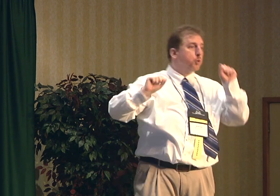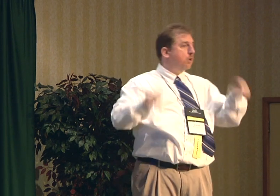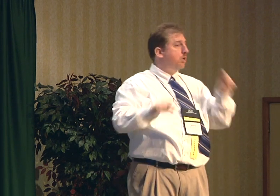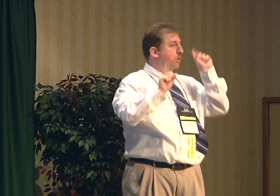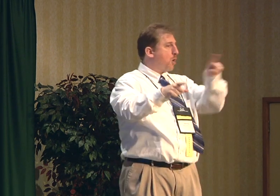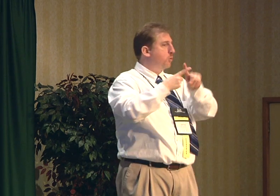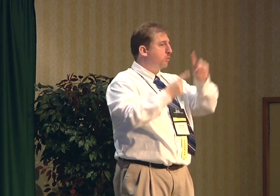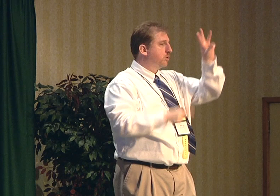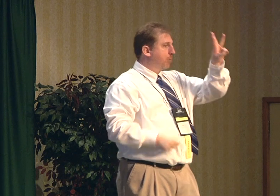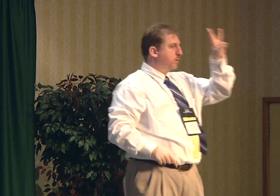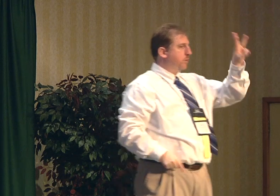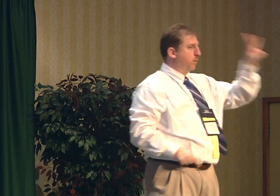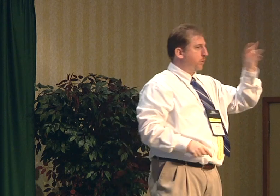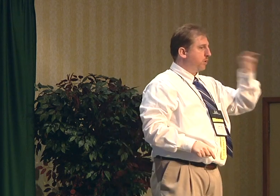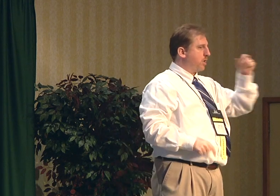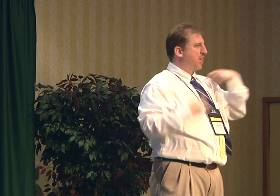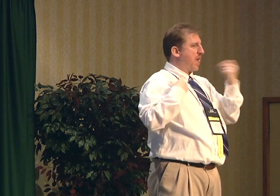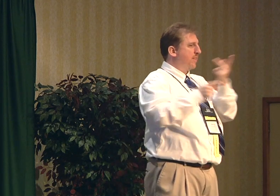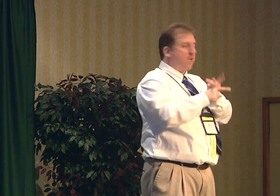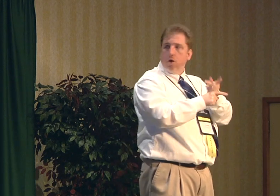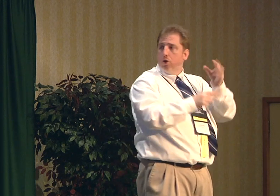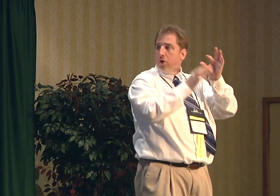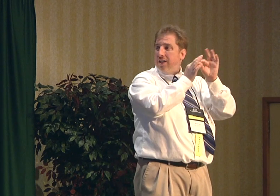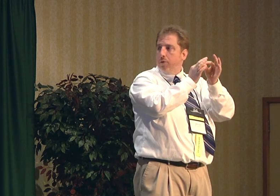results. You can also visit